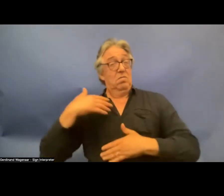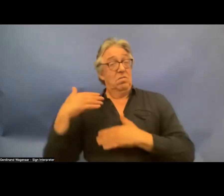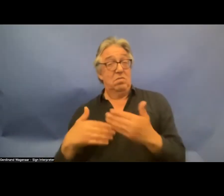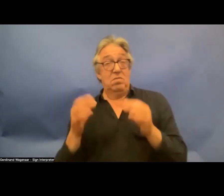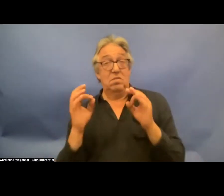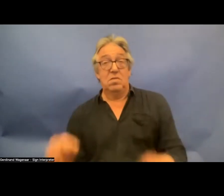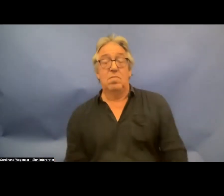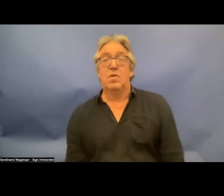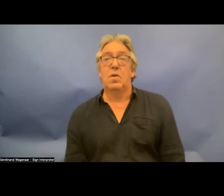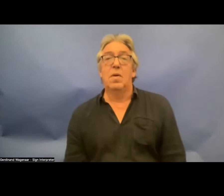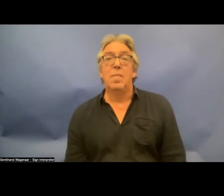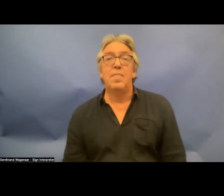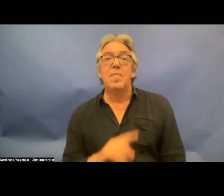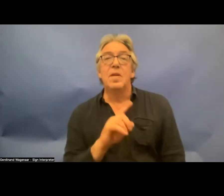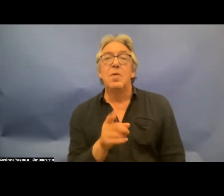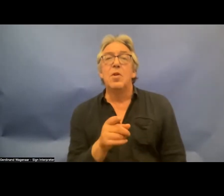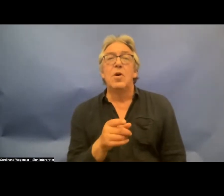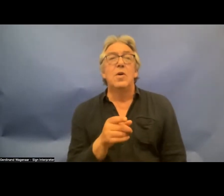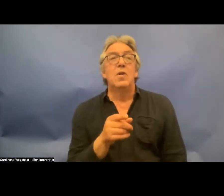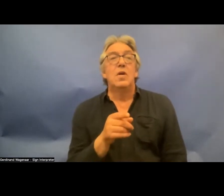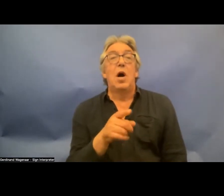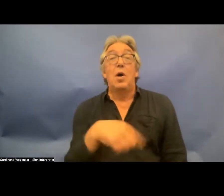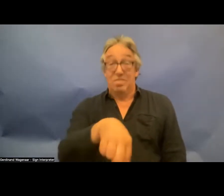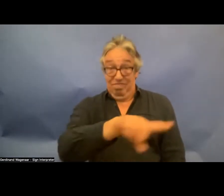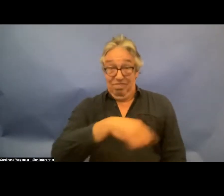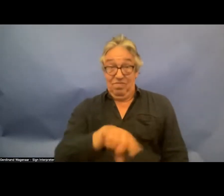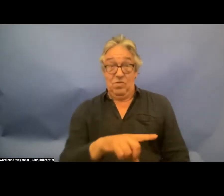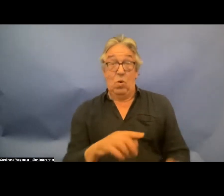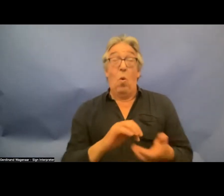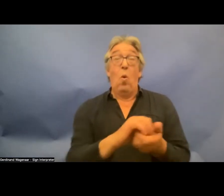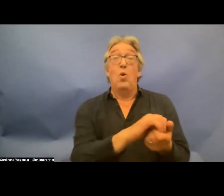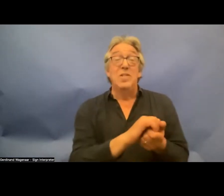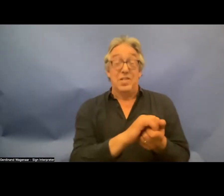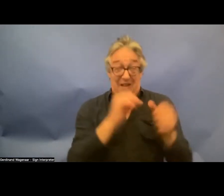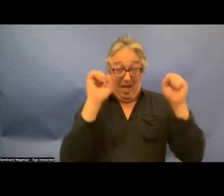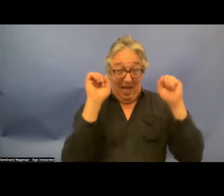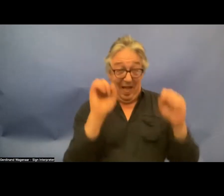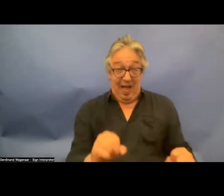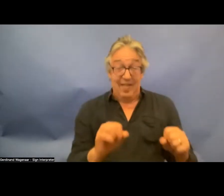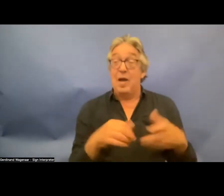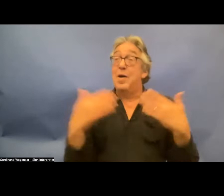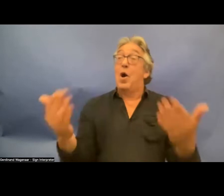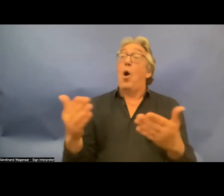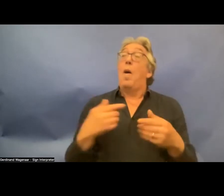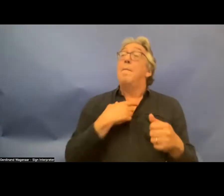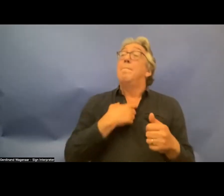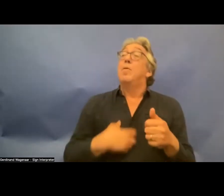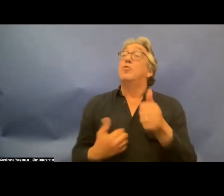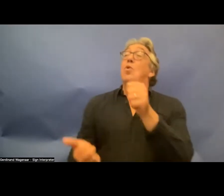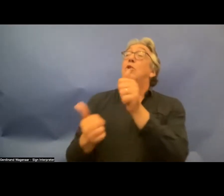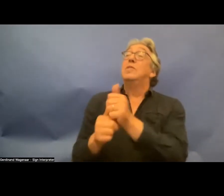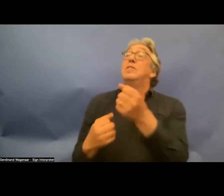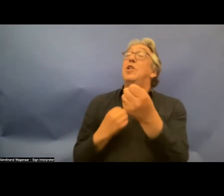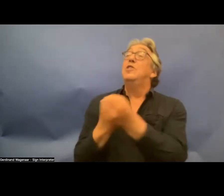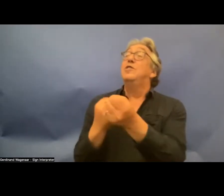organizations do not organize personal assistance on a larger scale. Unfortunately,